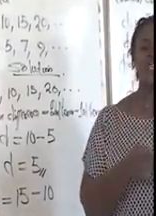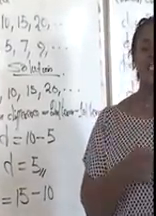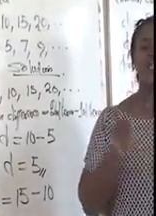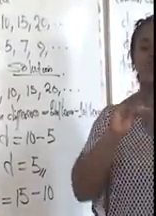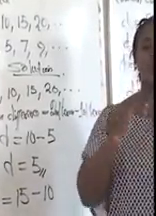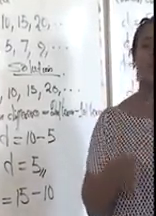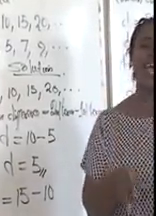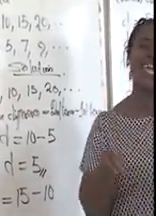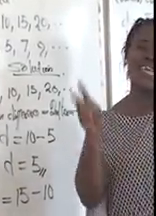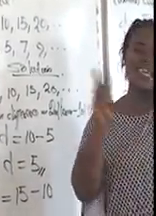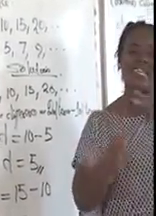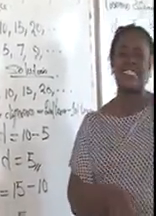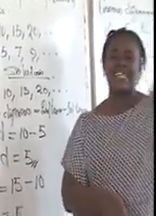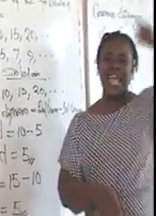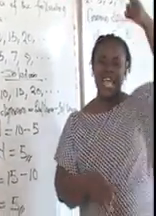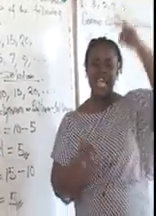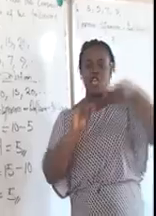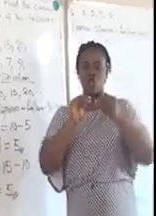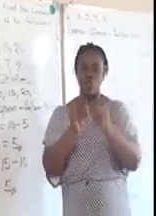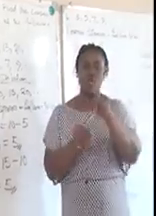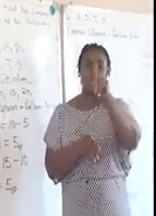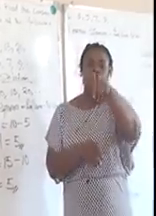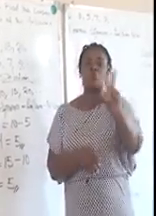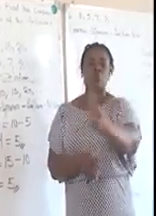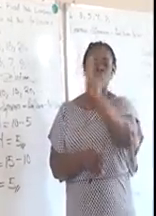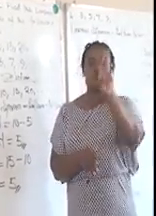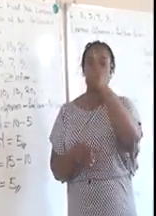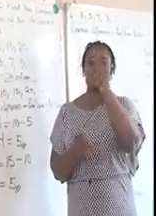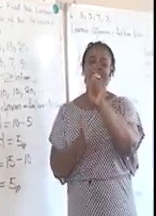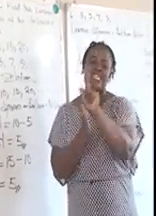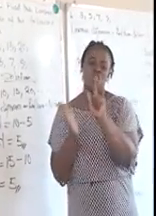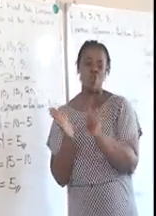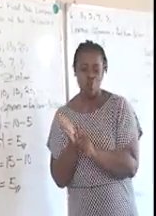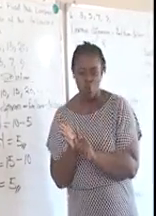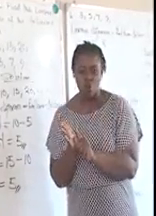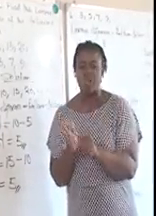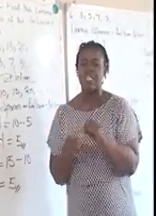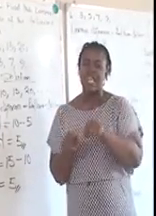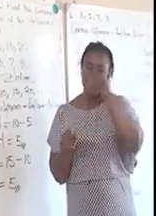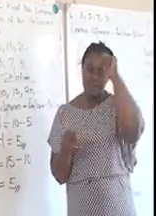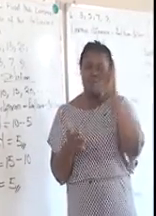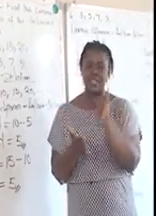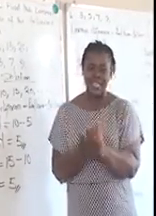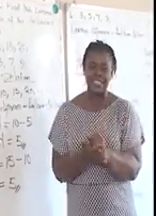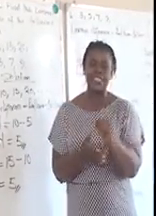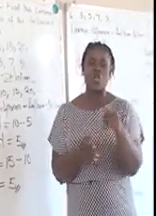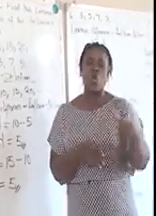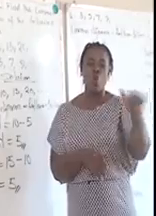will help you to find the common difference. Remember, the common difference is a constant